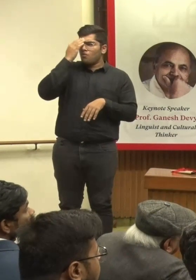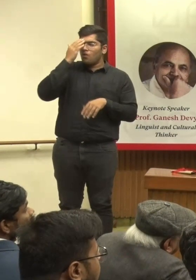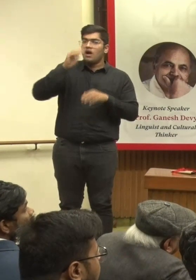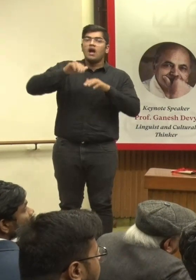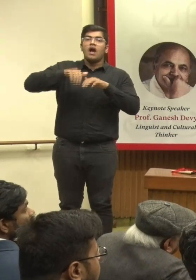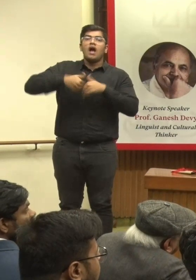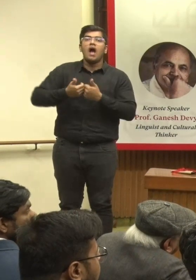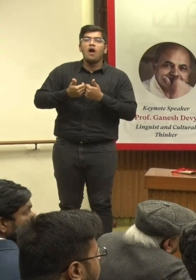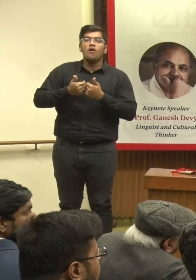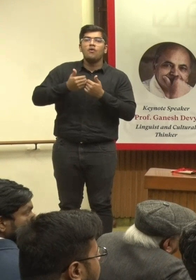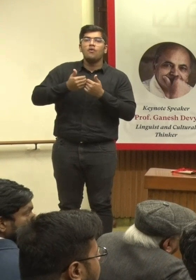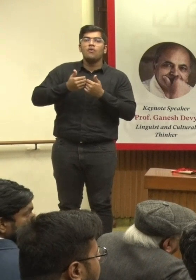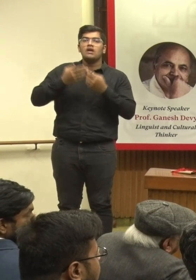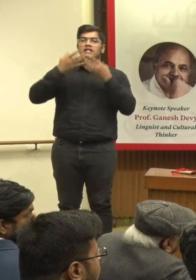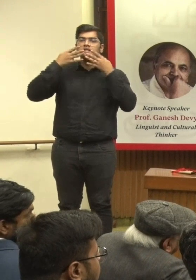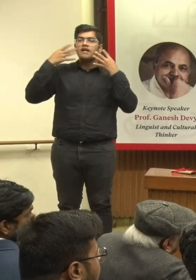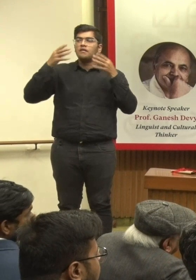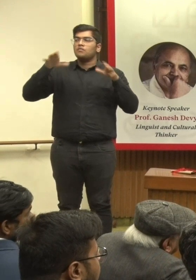how tribes came up in India?